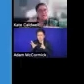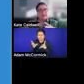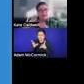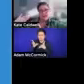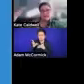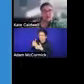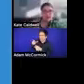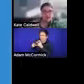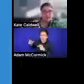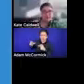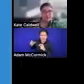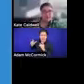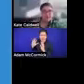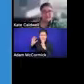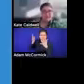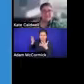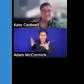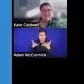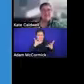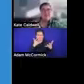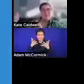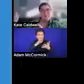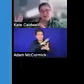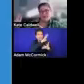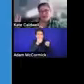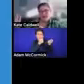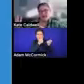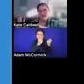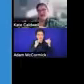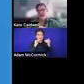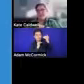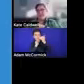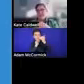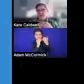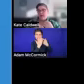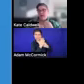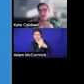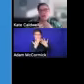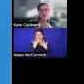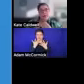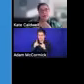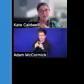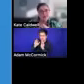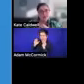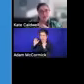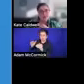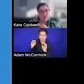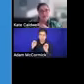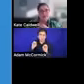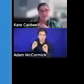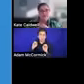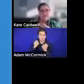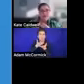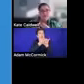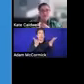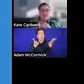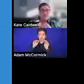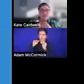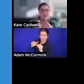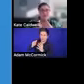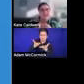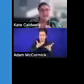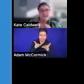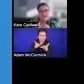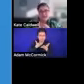by everything we're going to talk about for the rest of this webinar, what we're trying to do is not